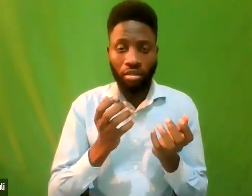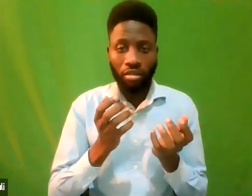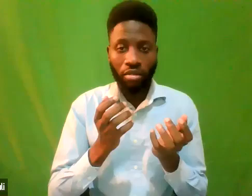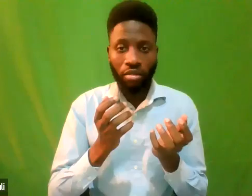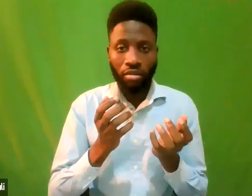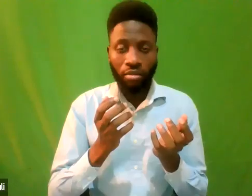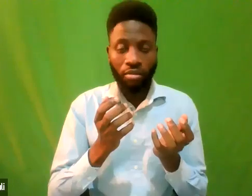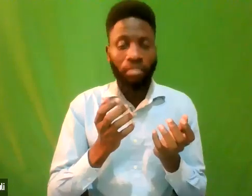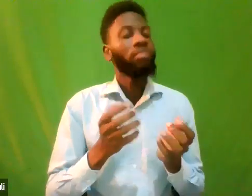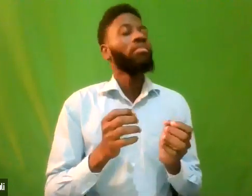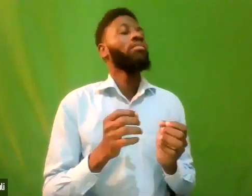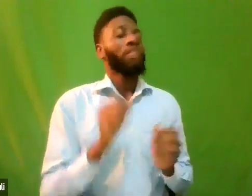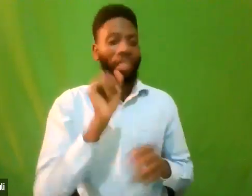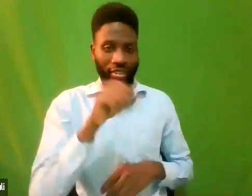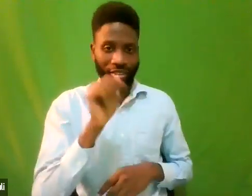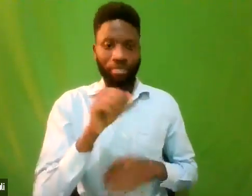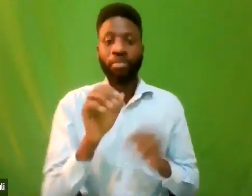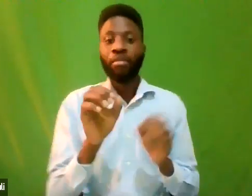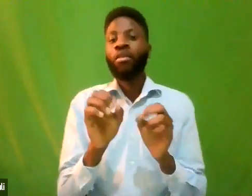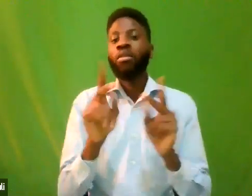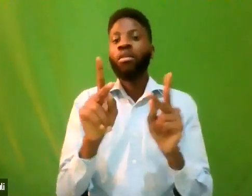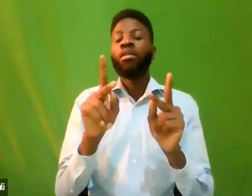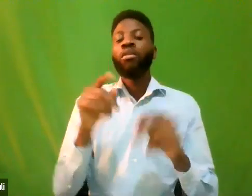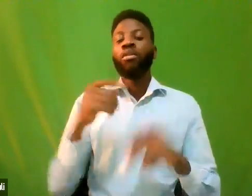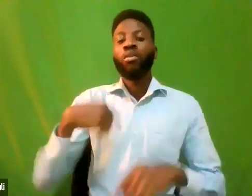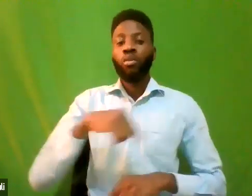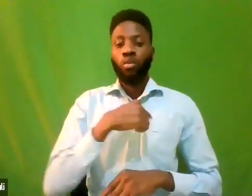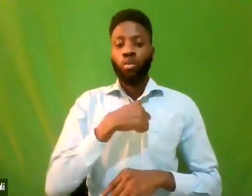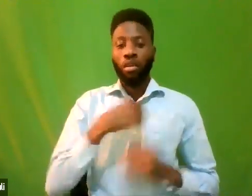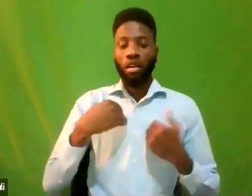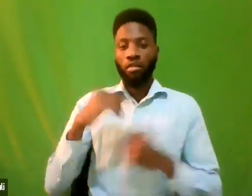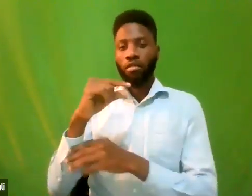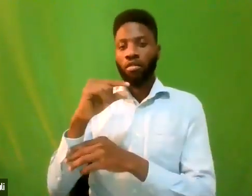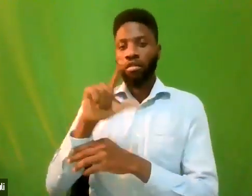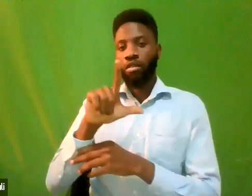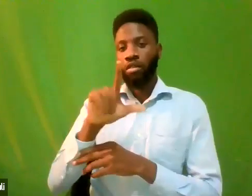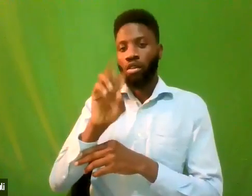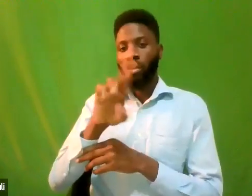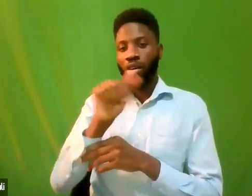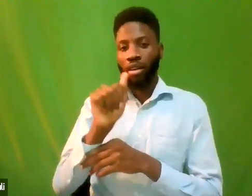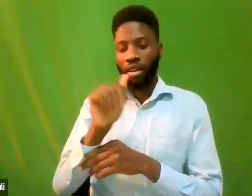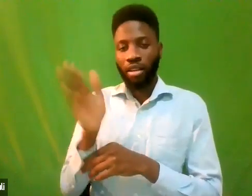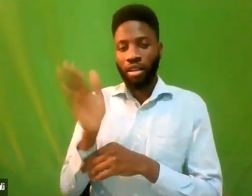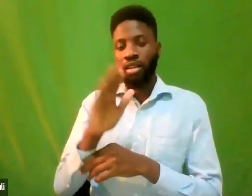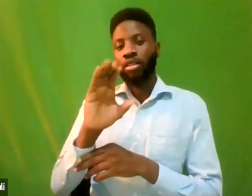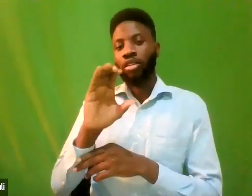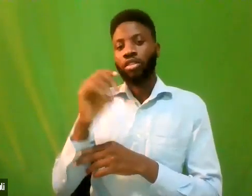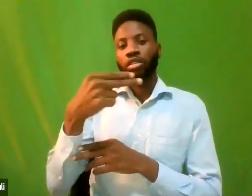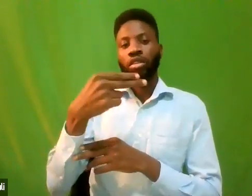All right. So we have Gloria Cherono from KU. Last